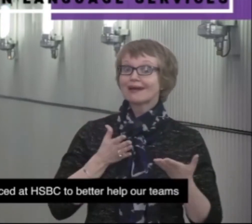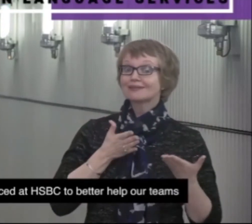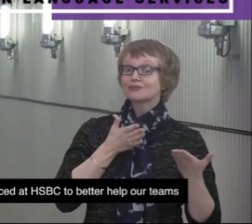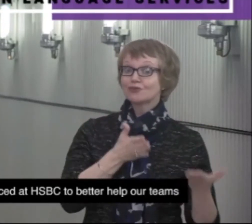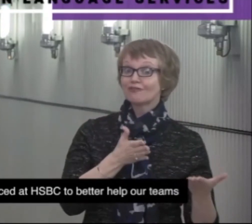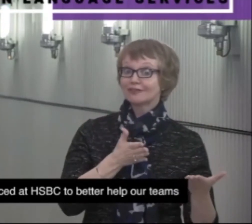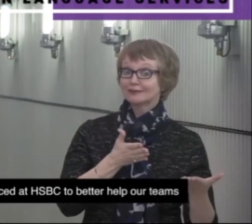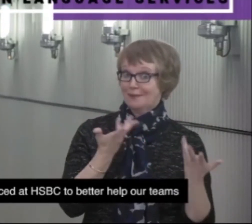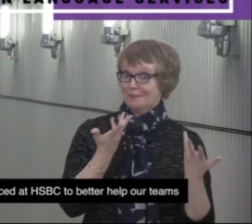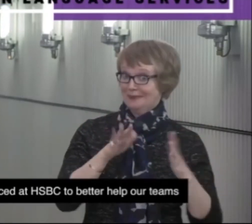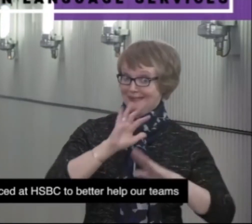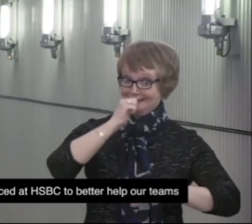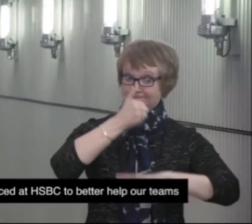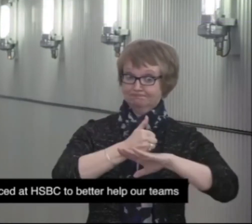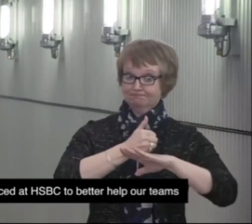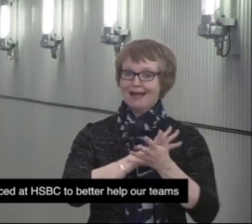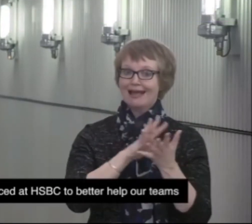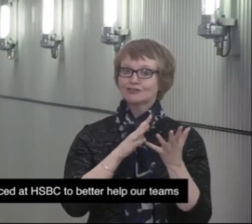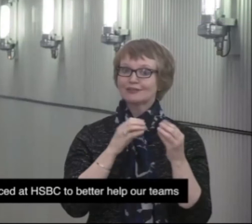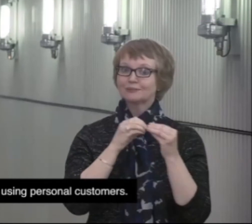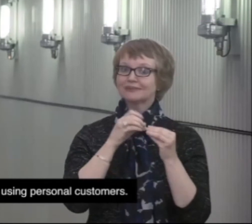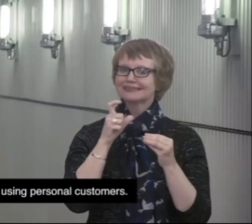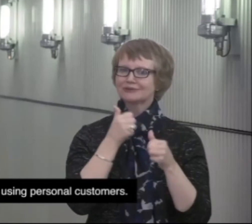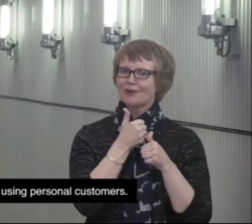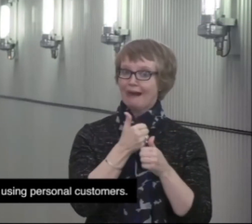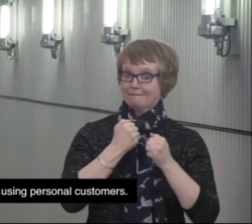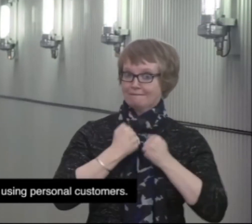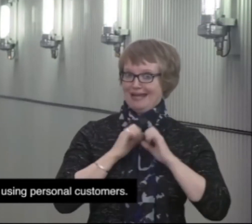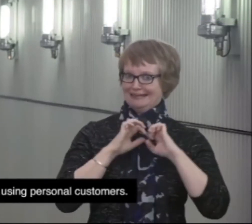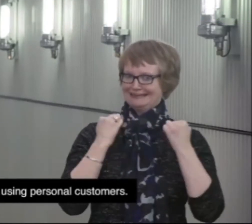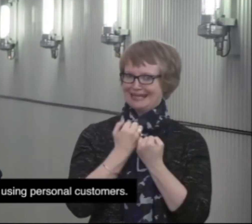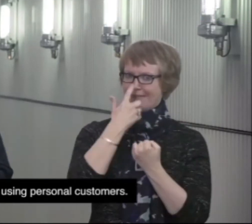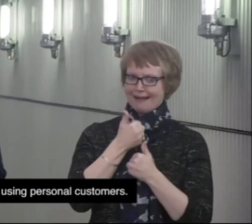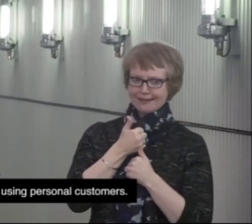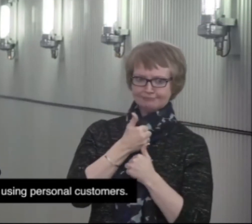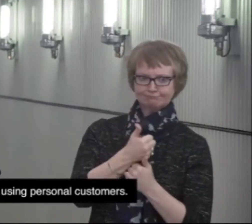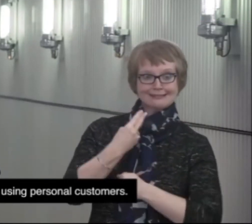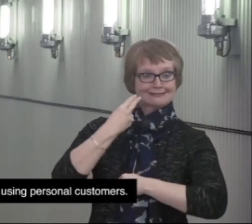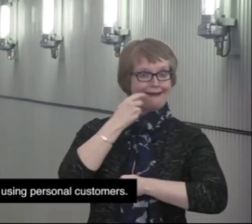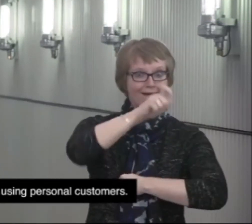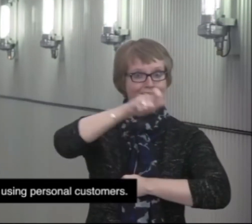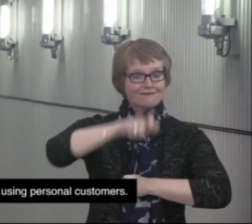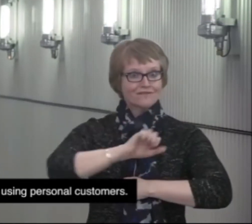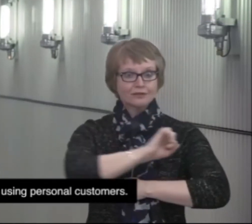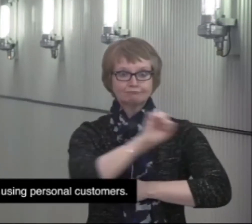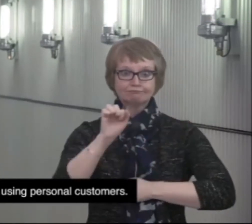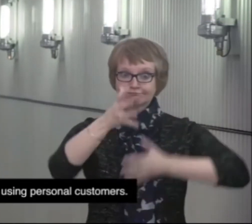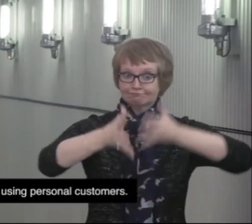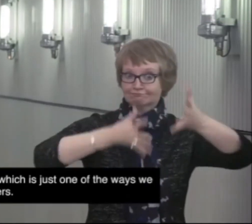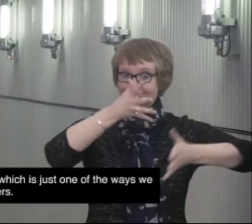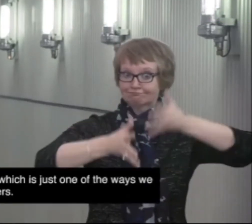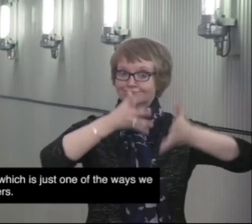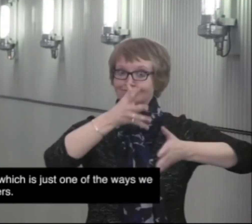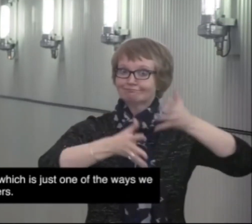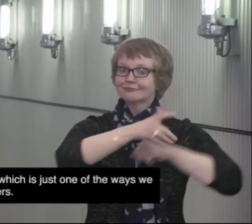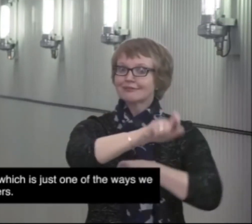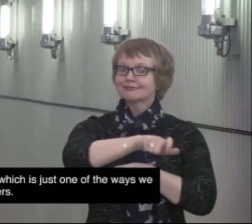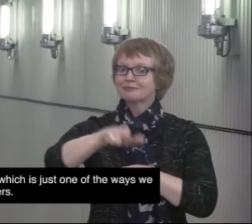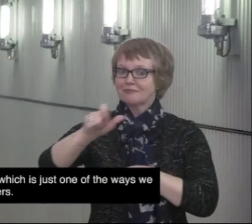to better help our teams assist our deaf BSL using personal customers. Now, I've learned some BSL,